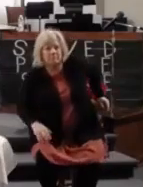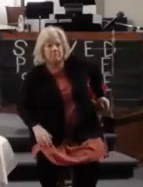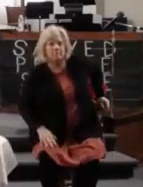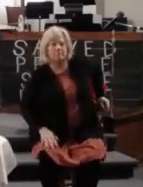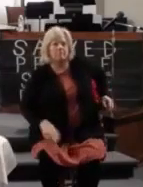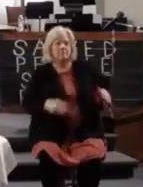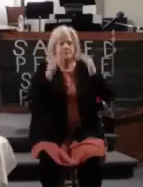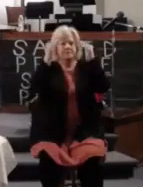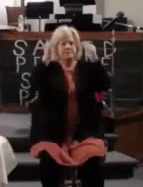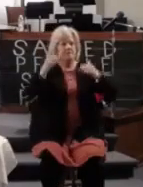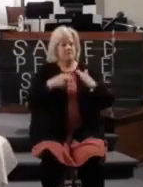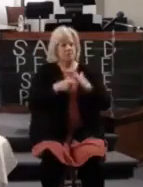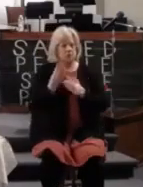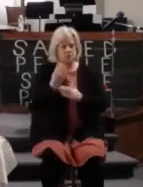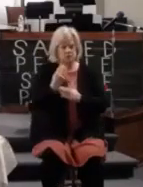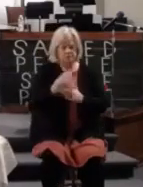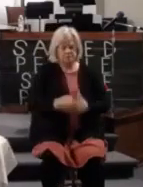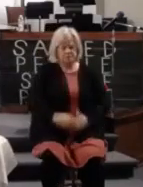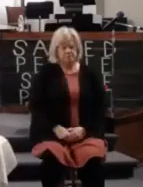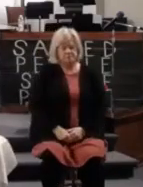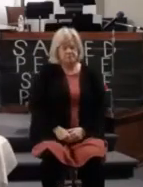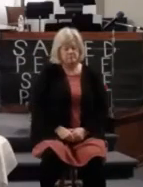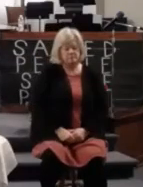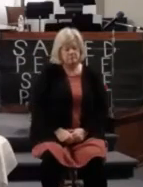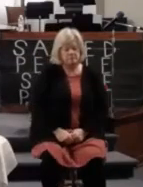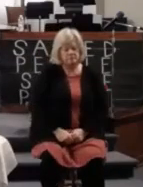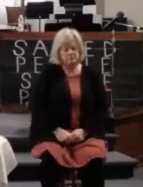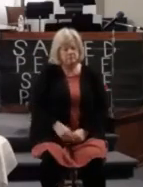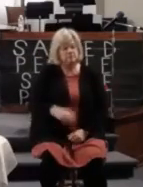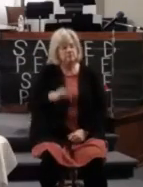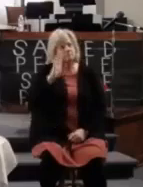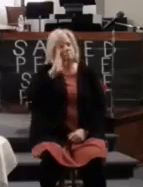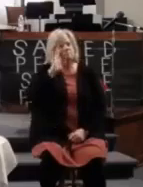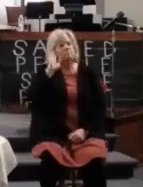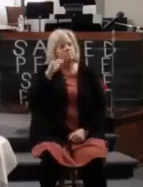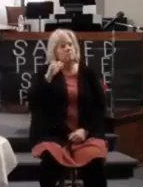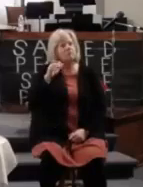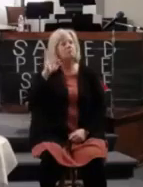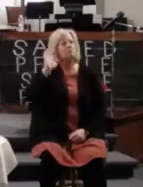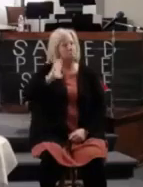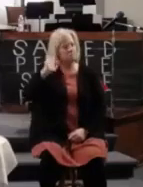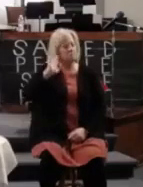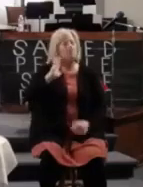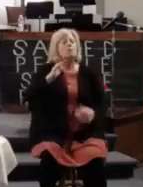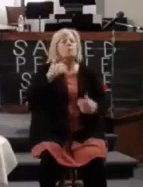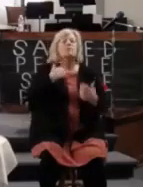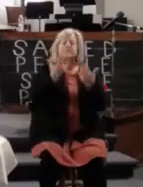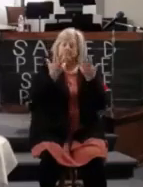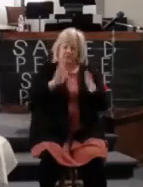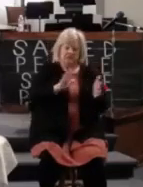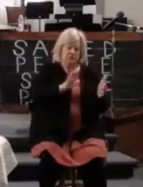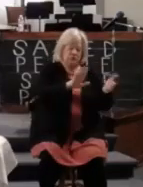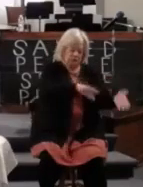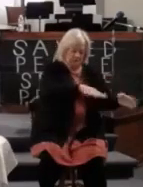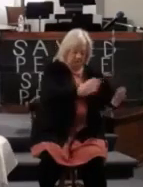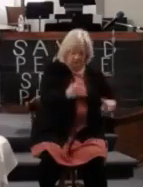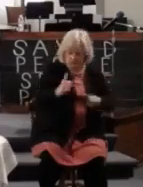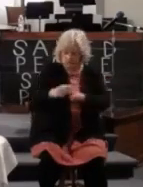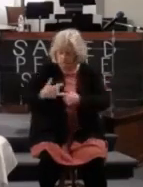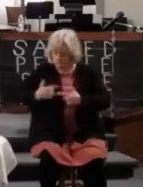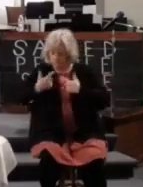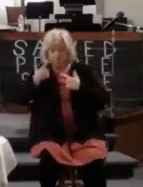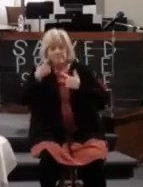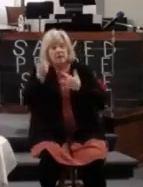Verse 14. We know that we have passed from death to life because we love each